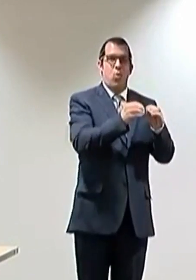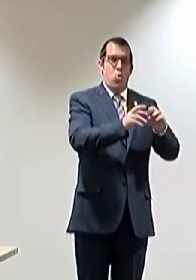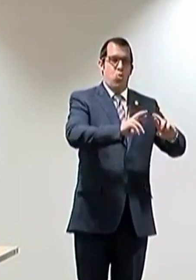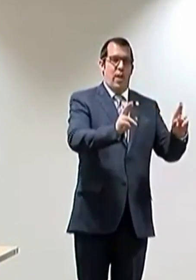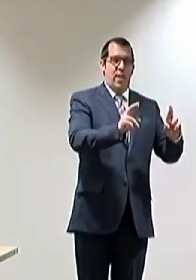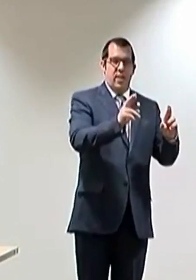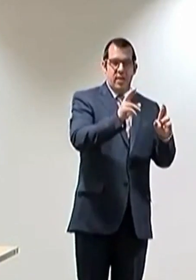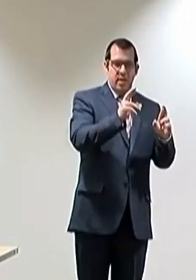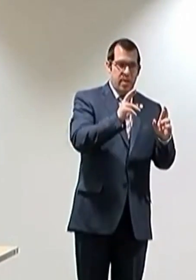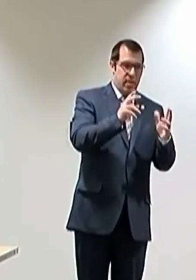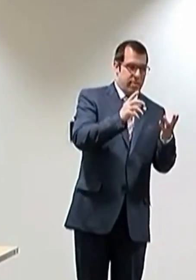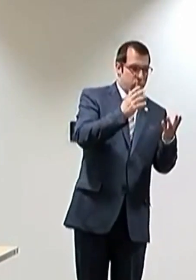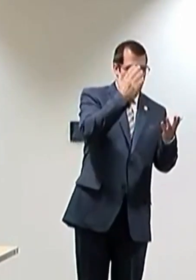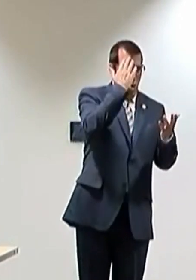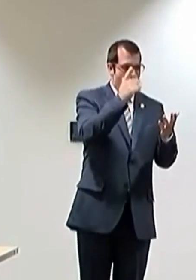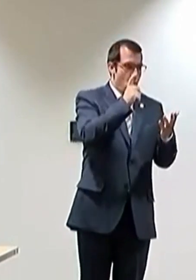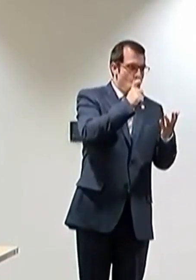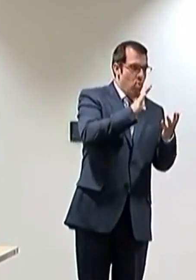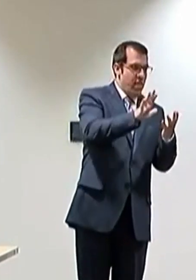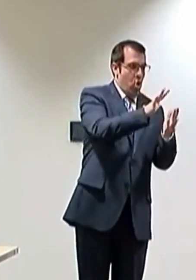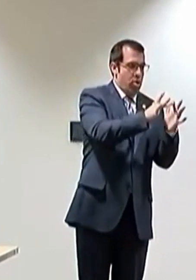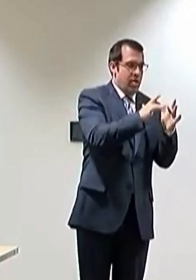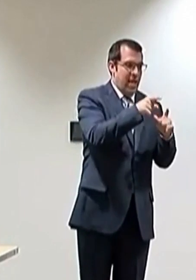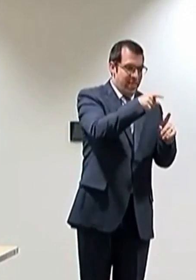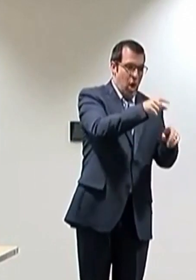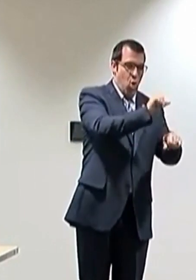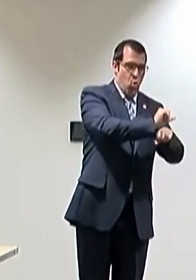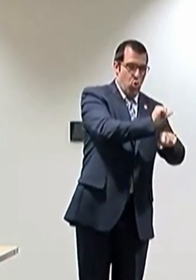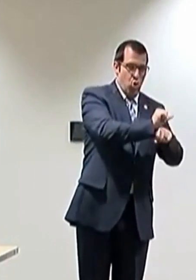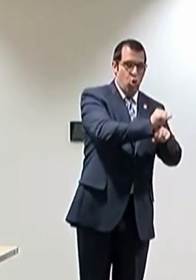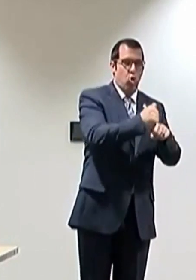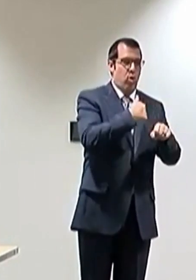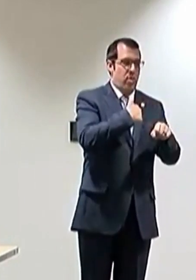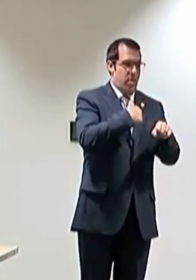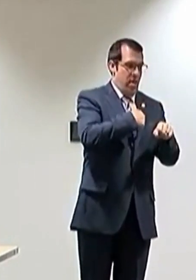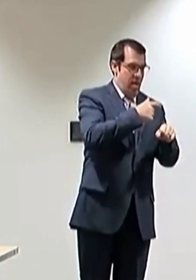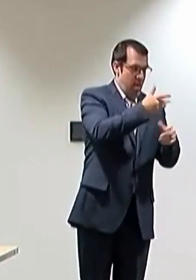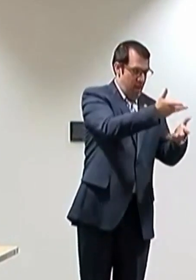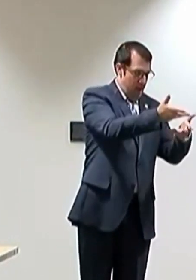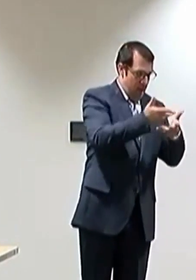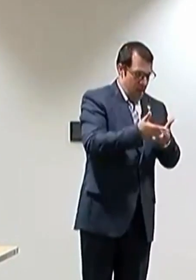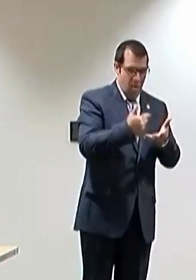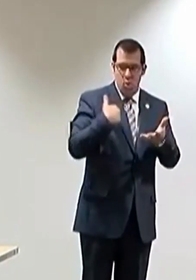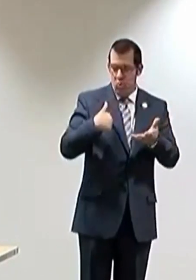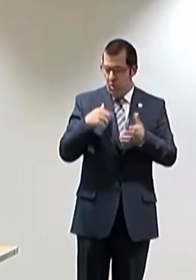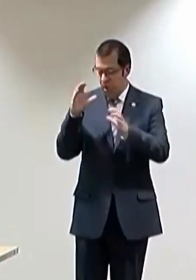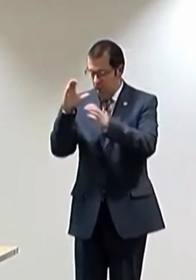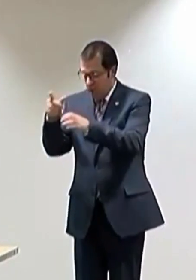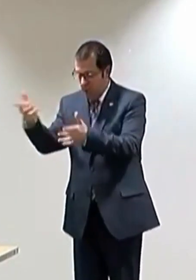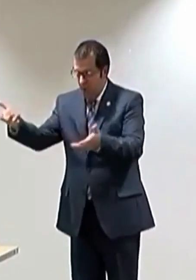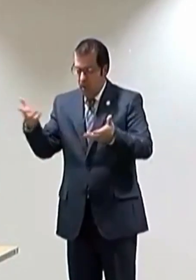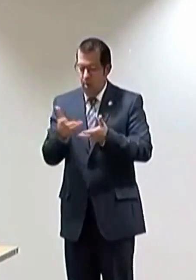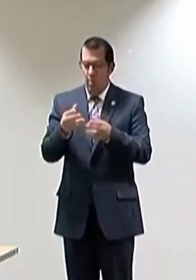close contacts at work. And so working together, we can come up with a more complete picture.